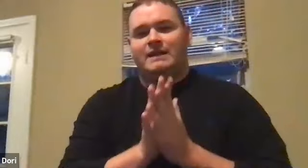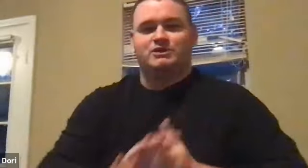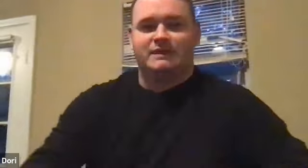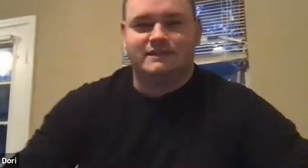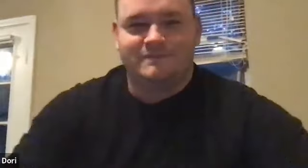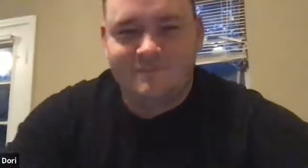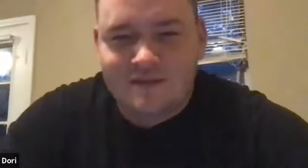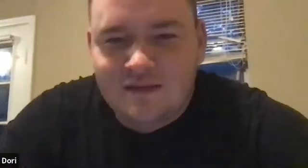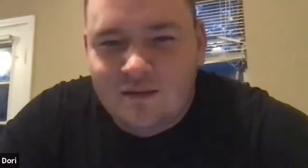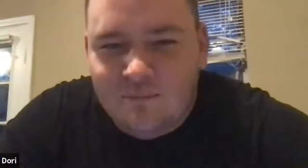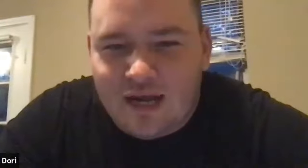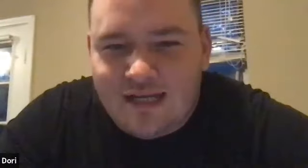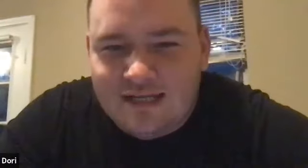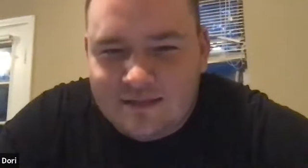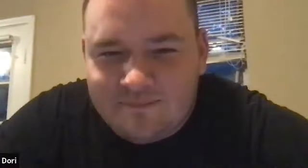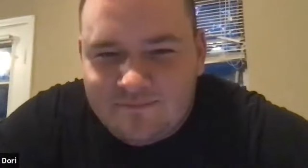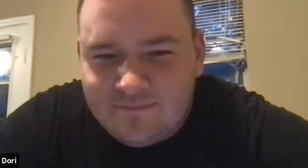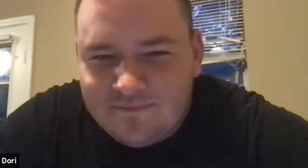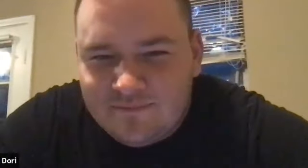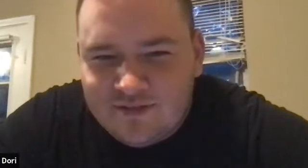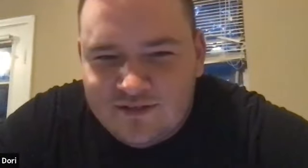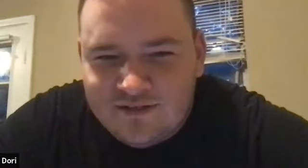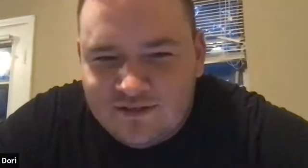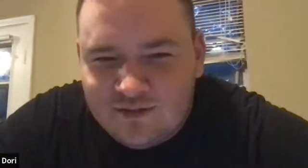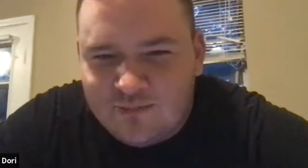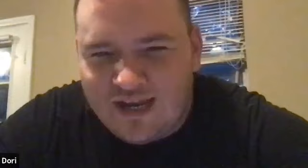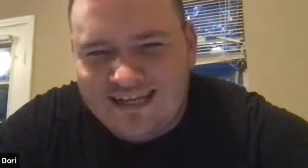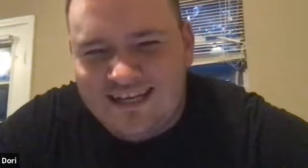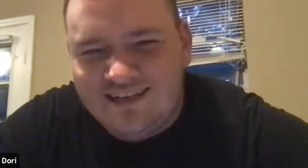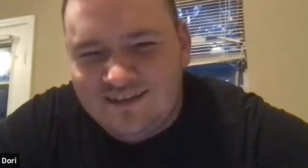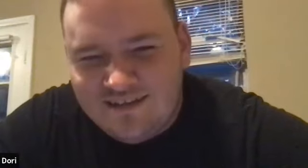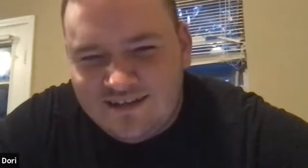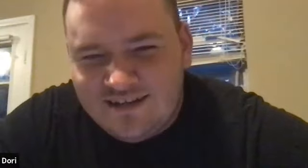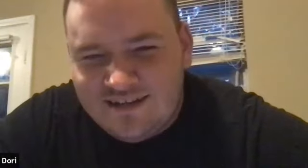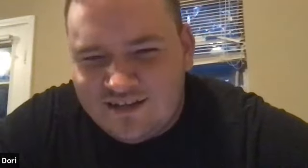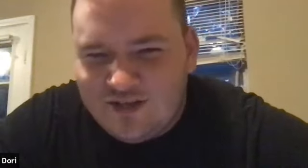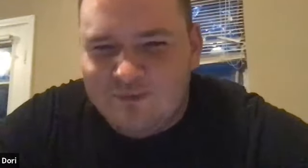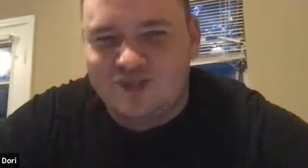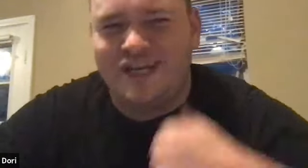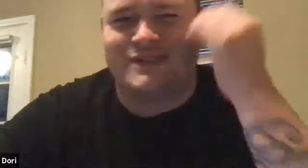April's busy. Brandy. You're Chelsea. Brandy? I thought your name was Chelsea.